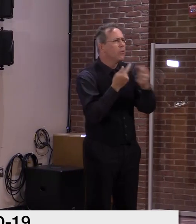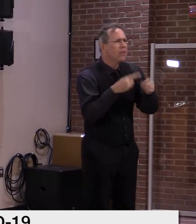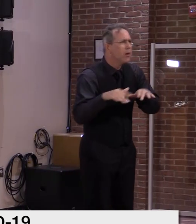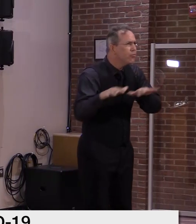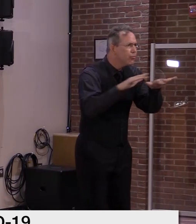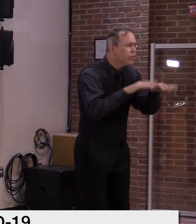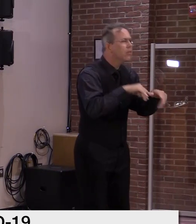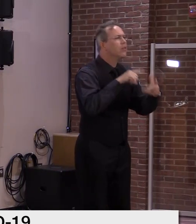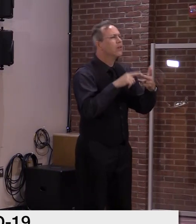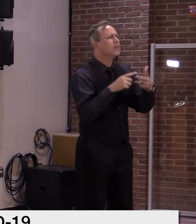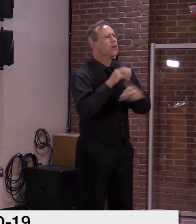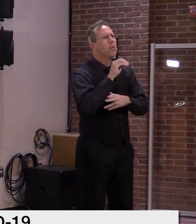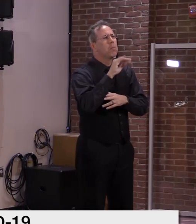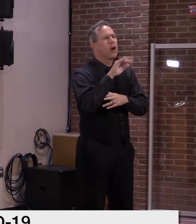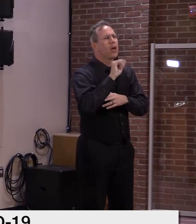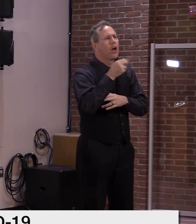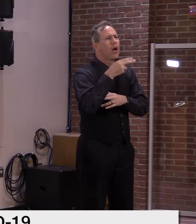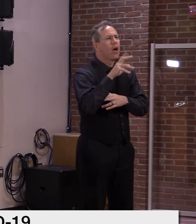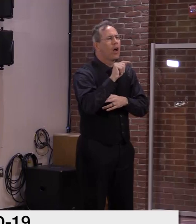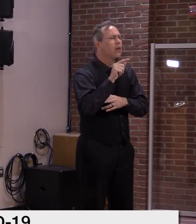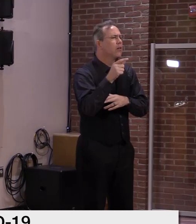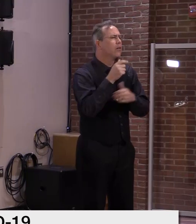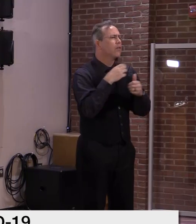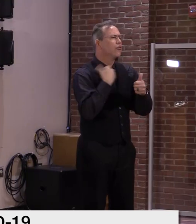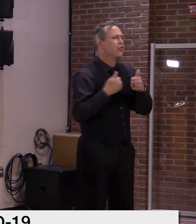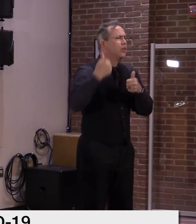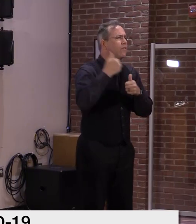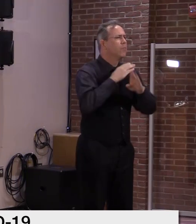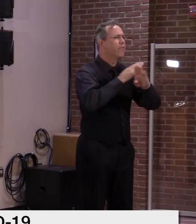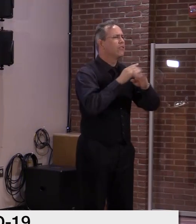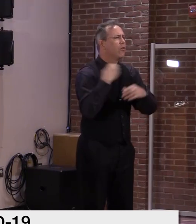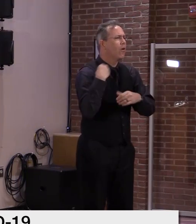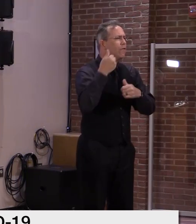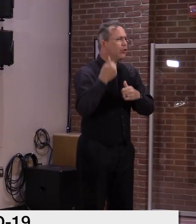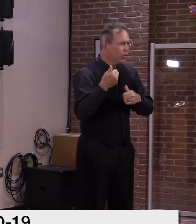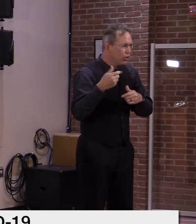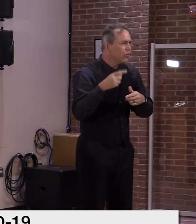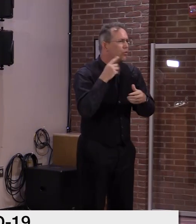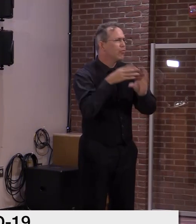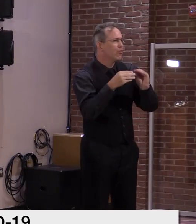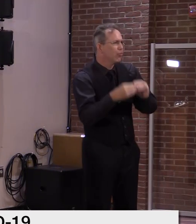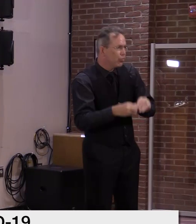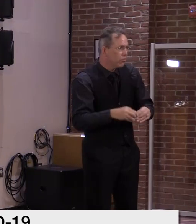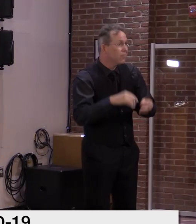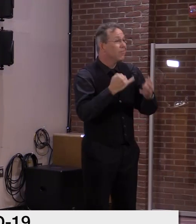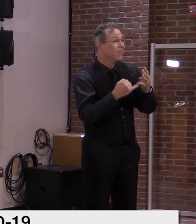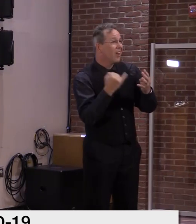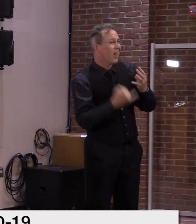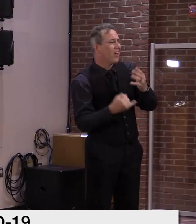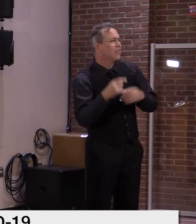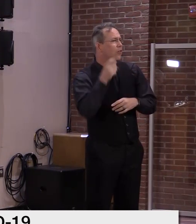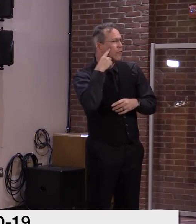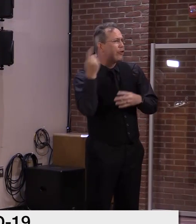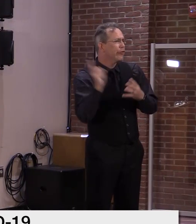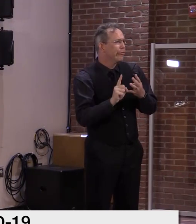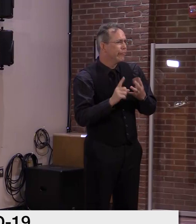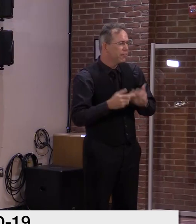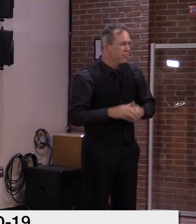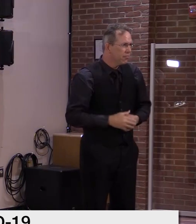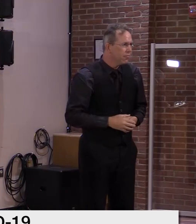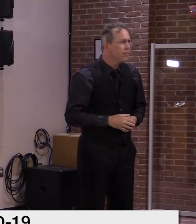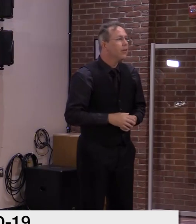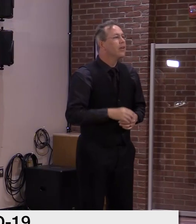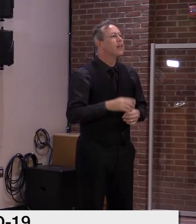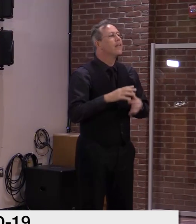the Chief Prevention Officer, to provide an update on summer programs, surveillance testing, and then